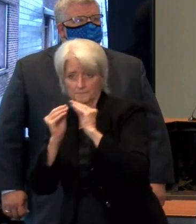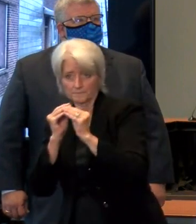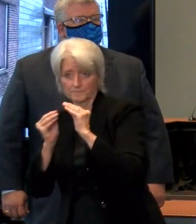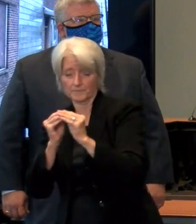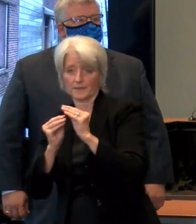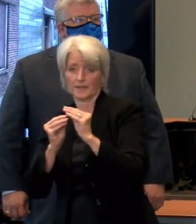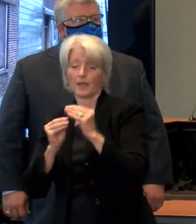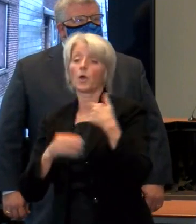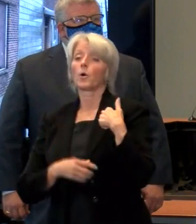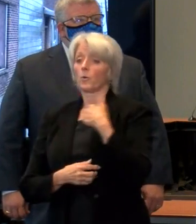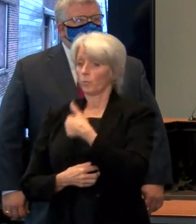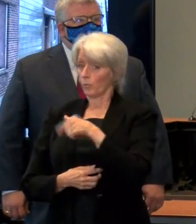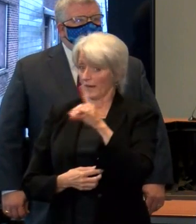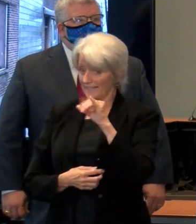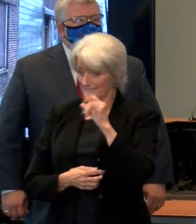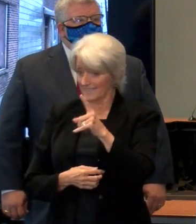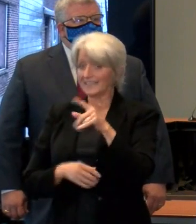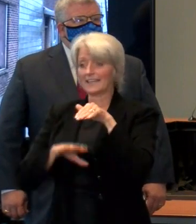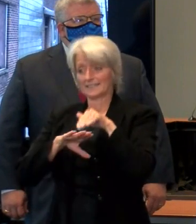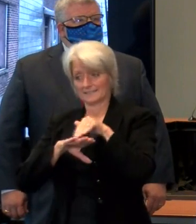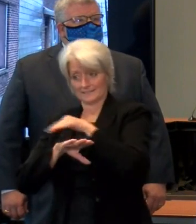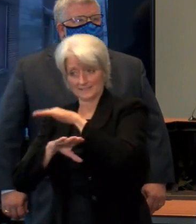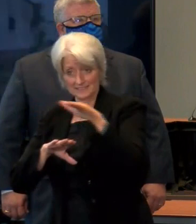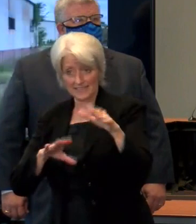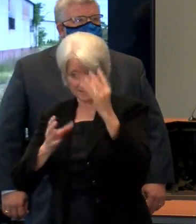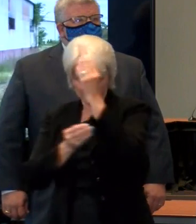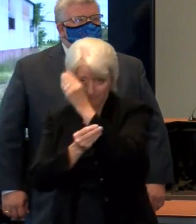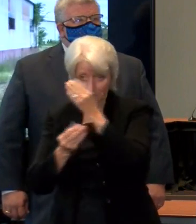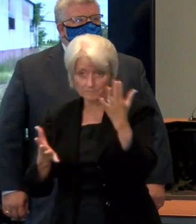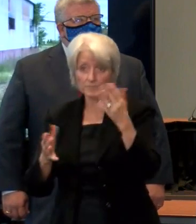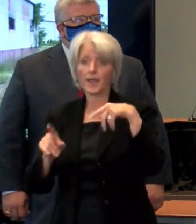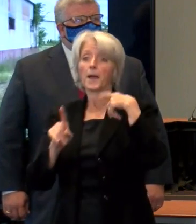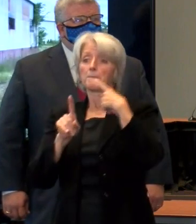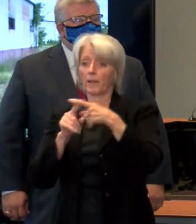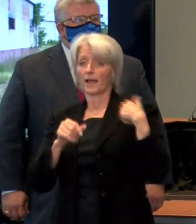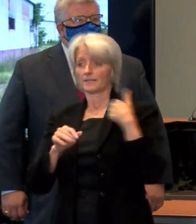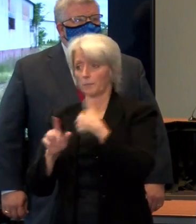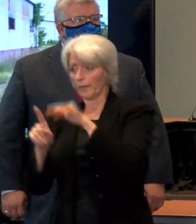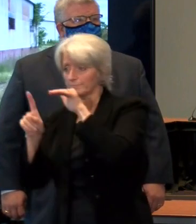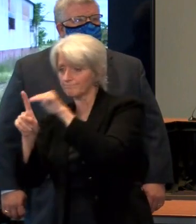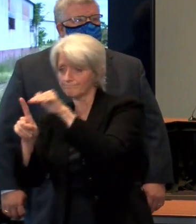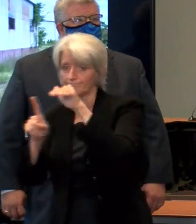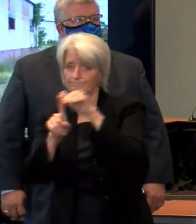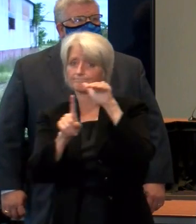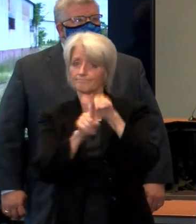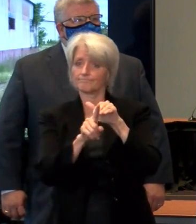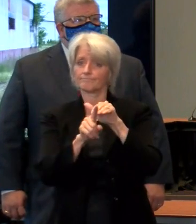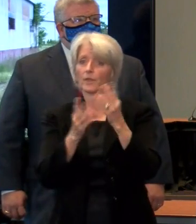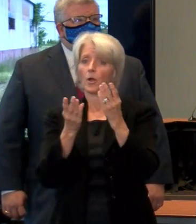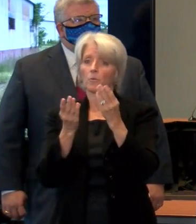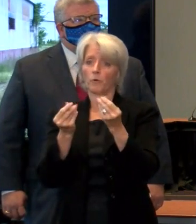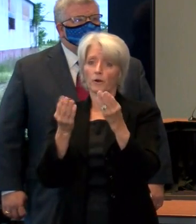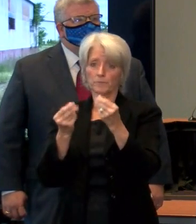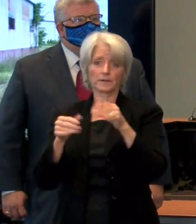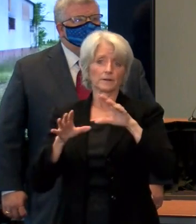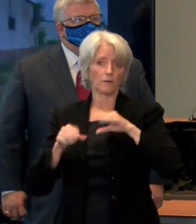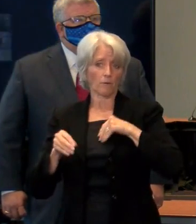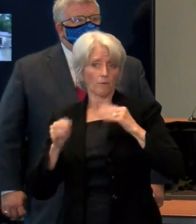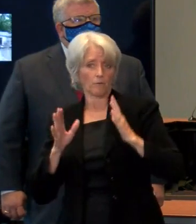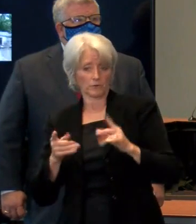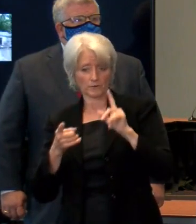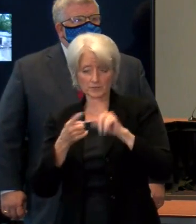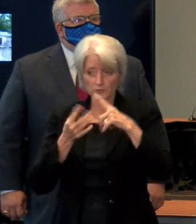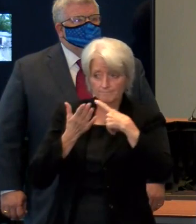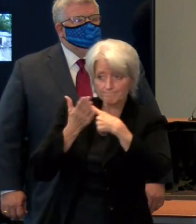that we did, not only did we send out communication, but we also reached out and contacted the property owners just to discuss the property and their